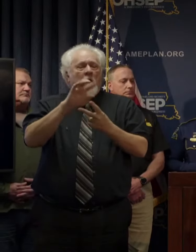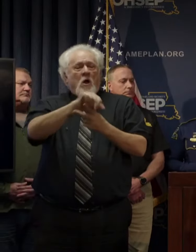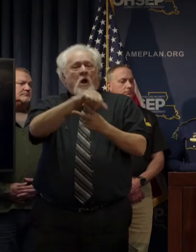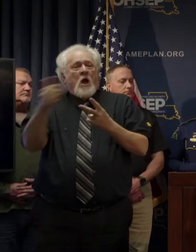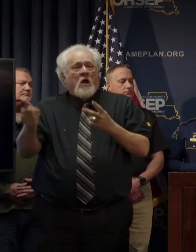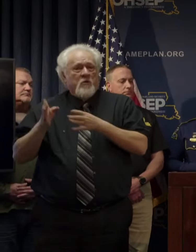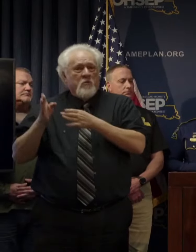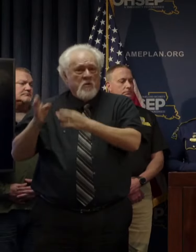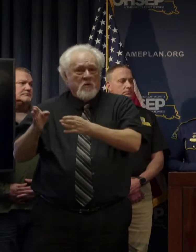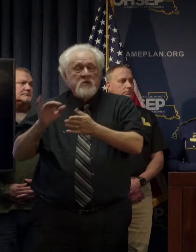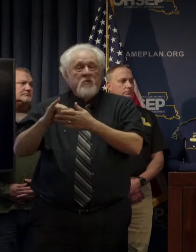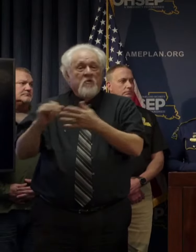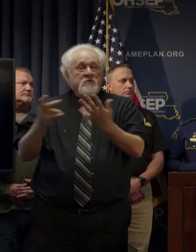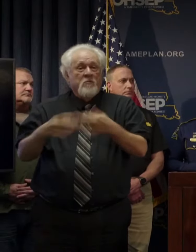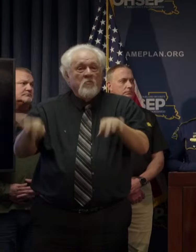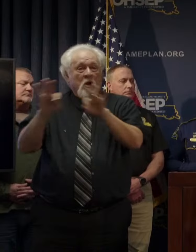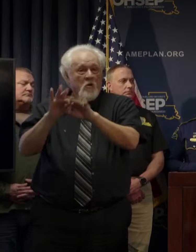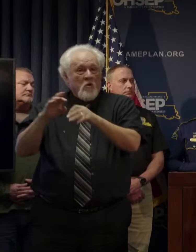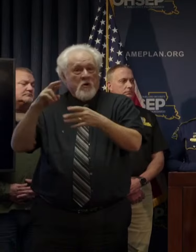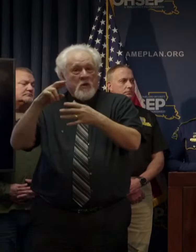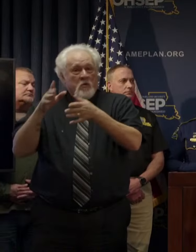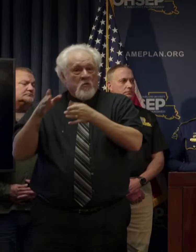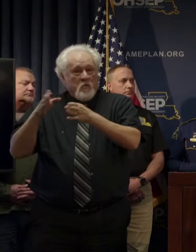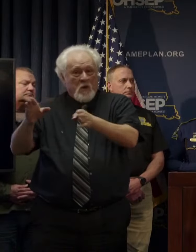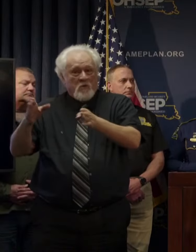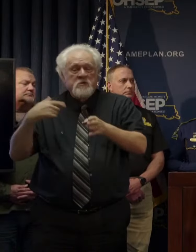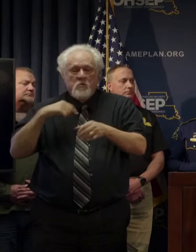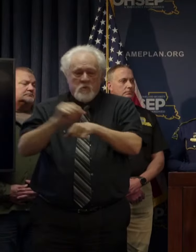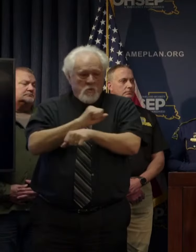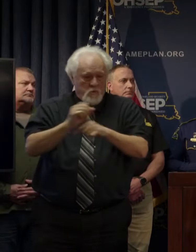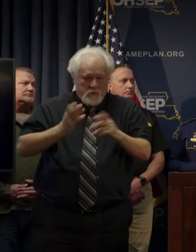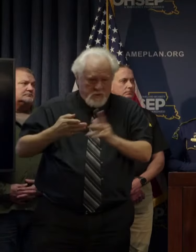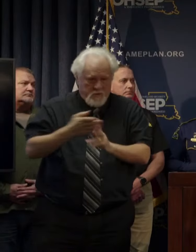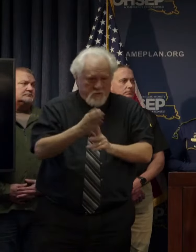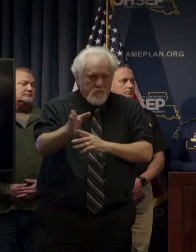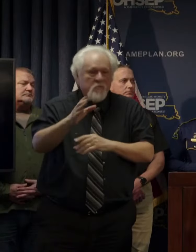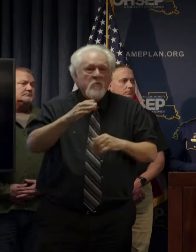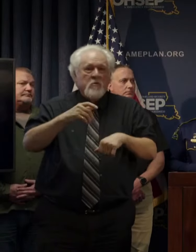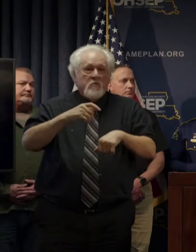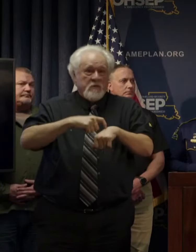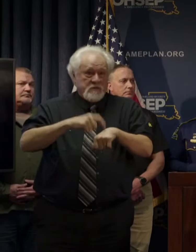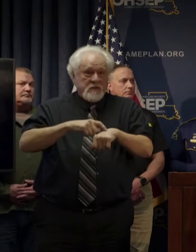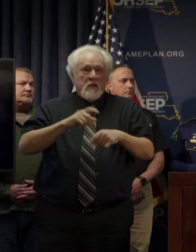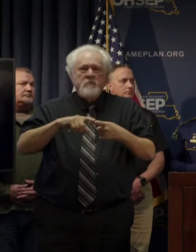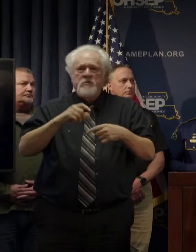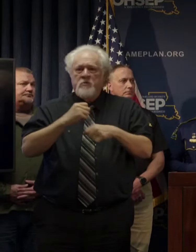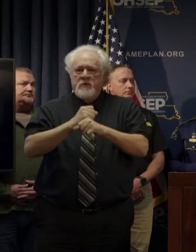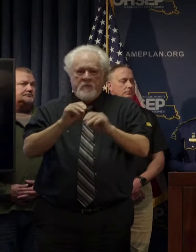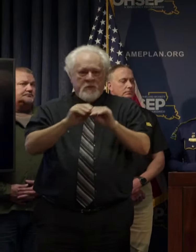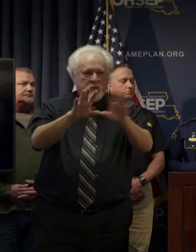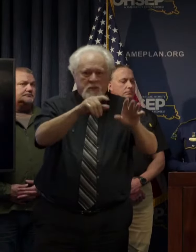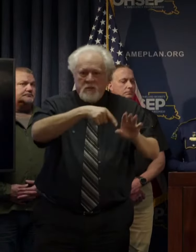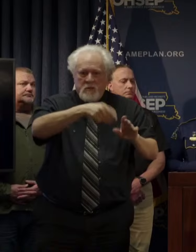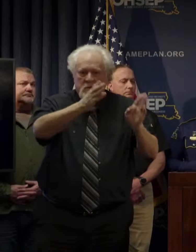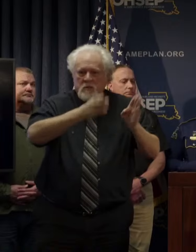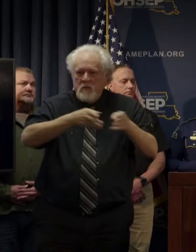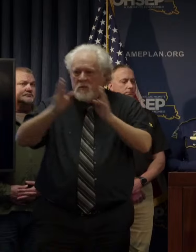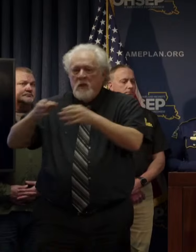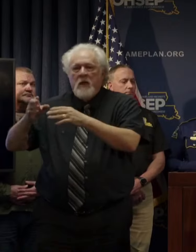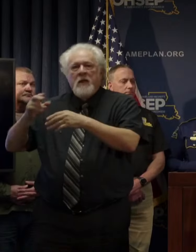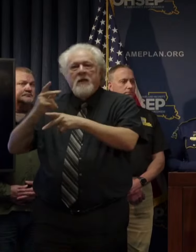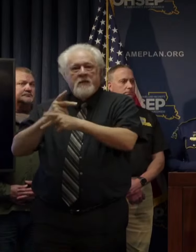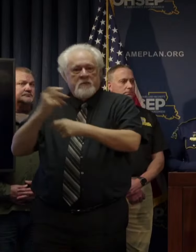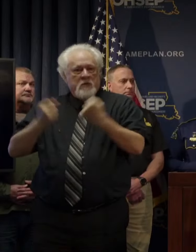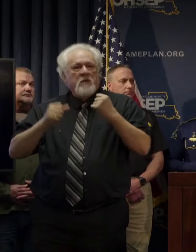and those priority routes that we are going to be working throughout the event to keep clear and keep vehicles able